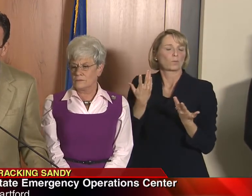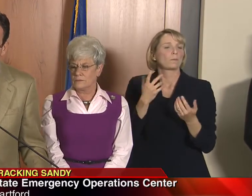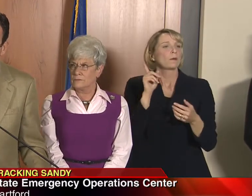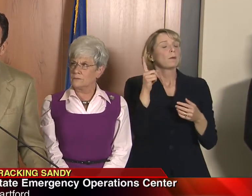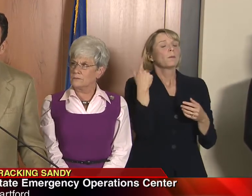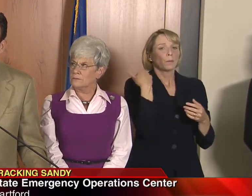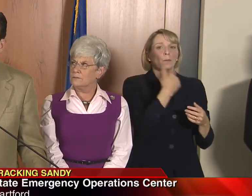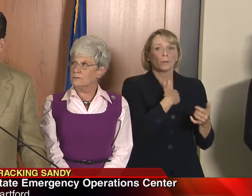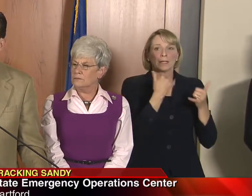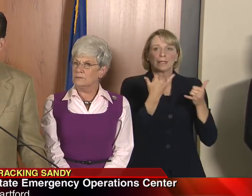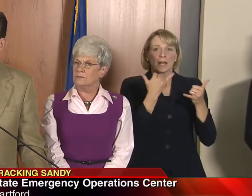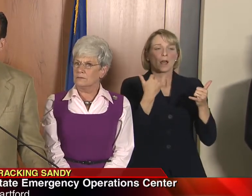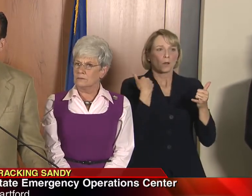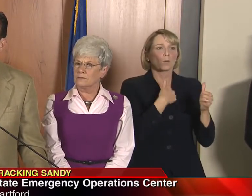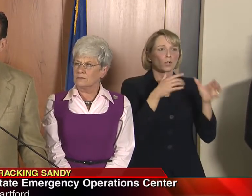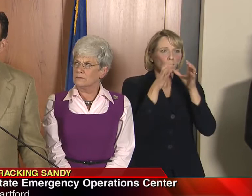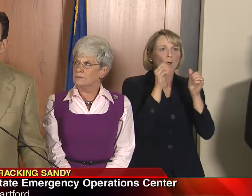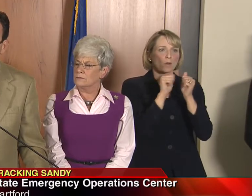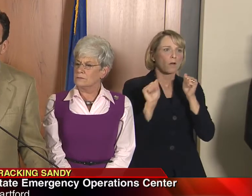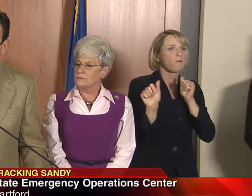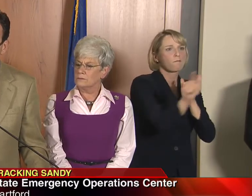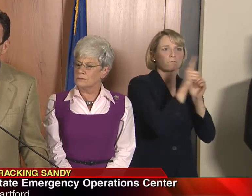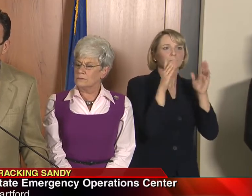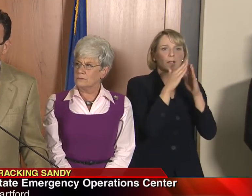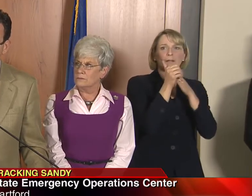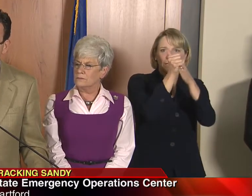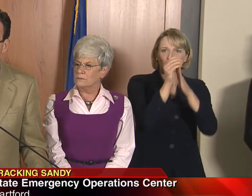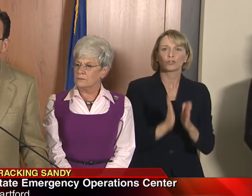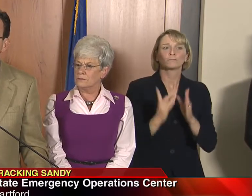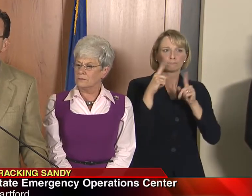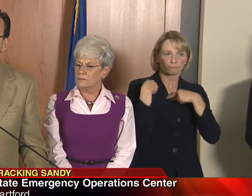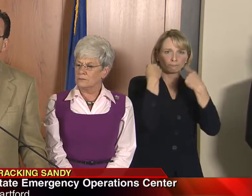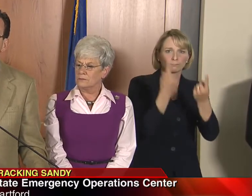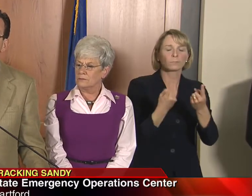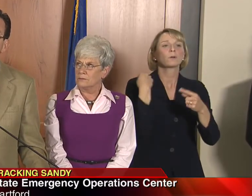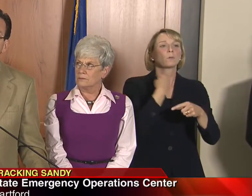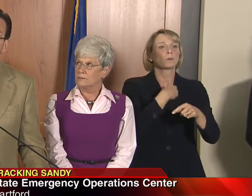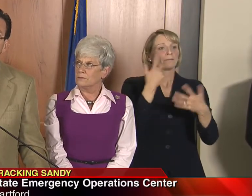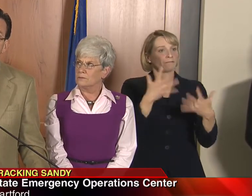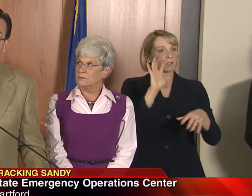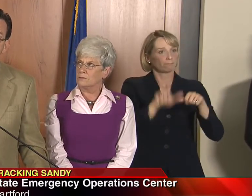You know, we're communicating pretty well. We have stationed